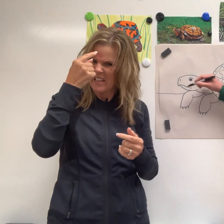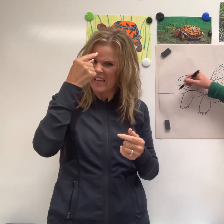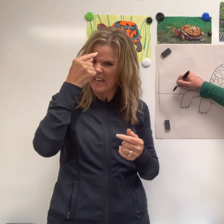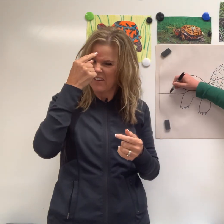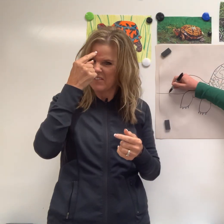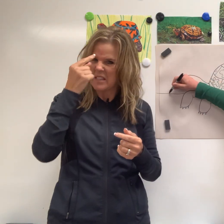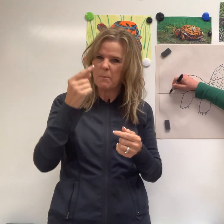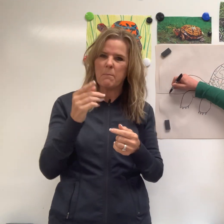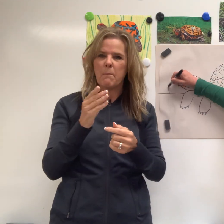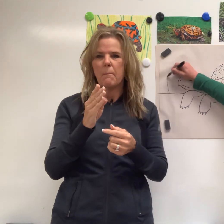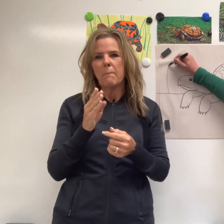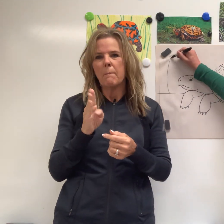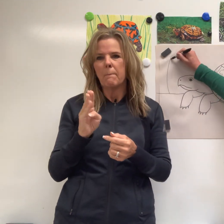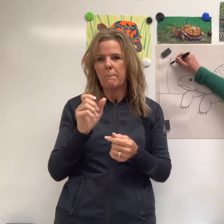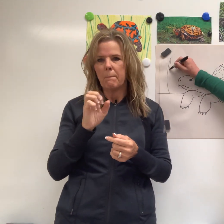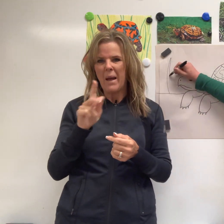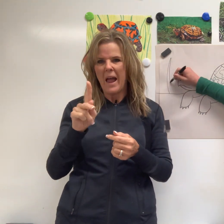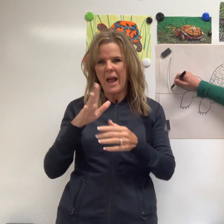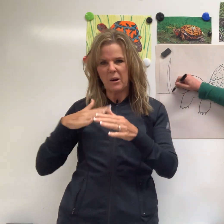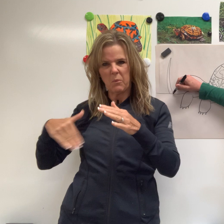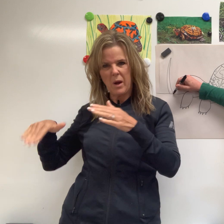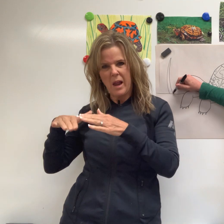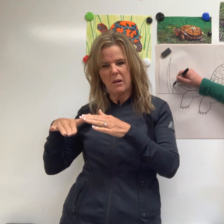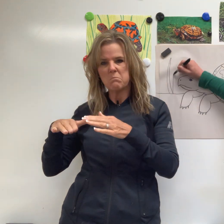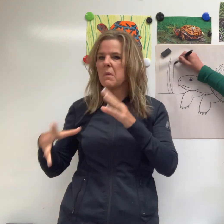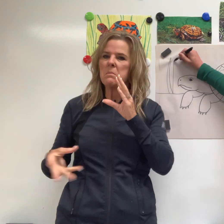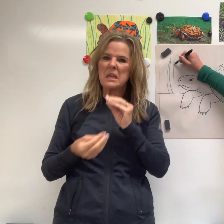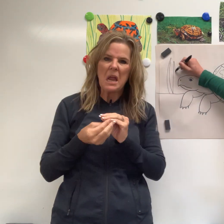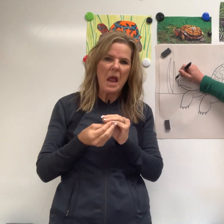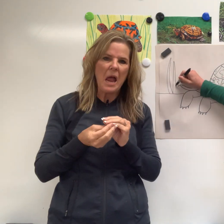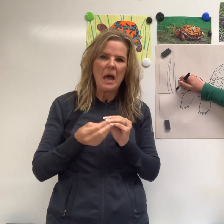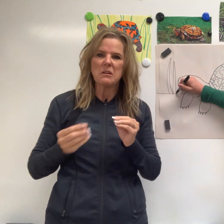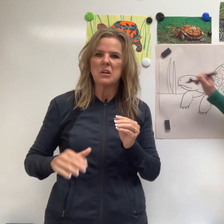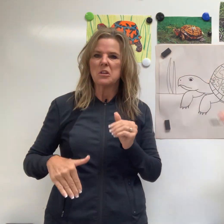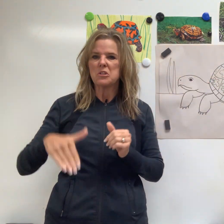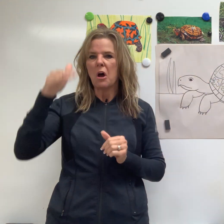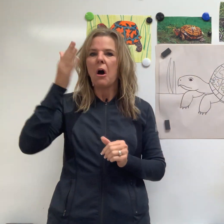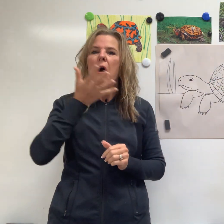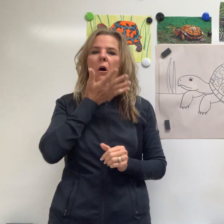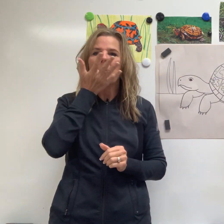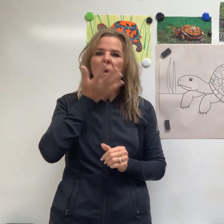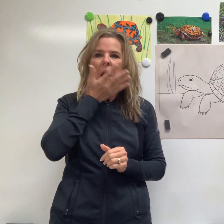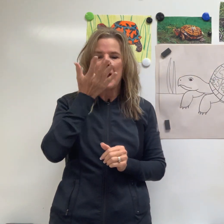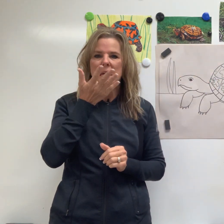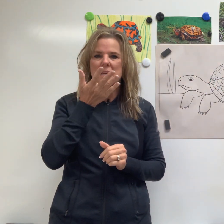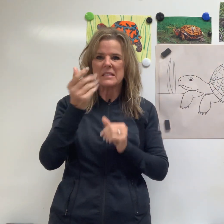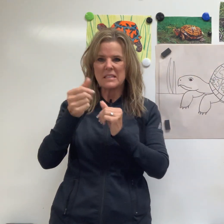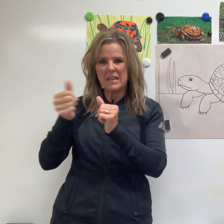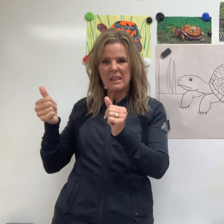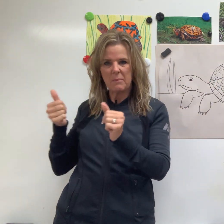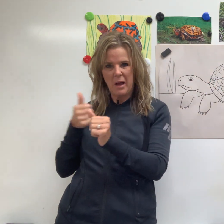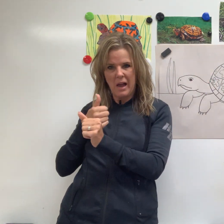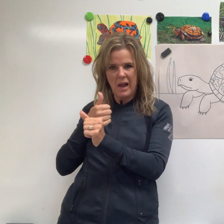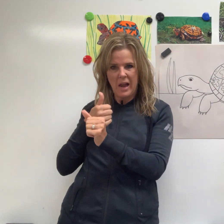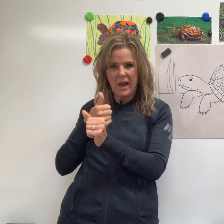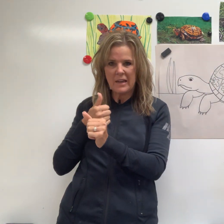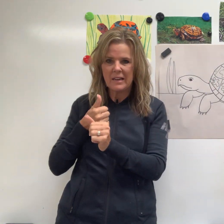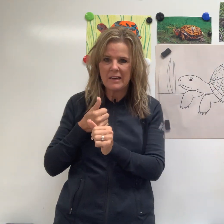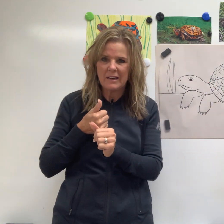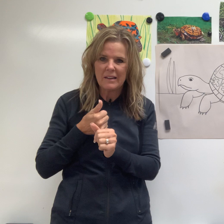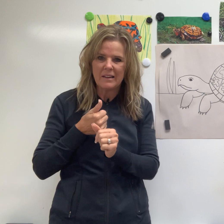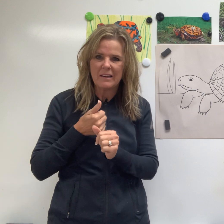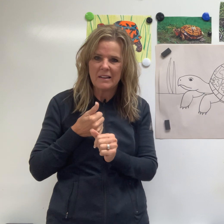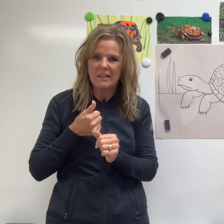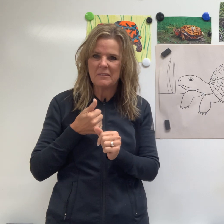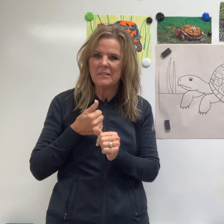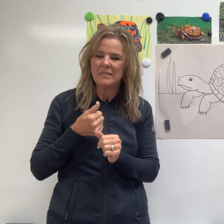You could add some tall grass. You guys have all done this before with me. Nobody's mowing the grass out here